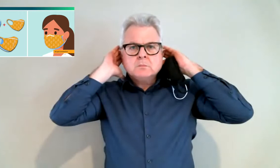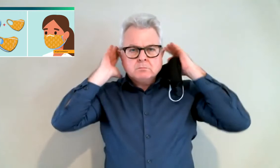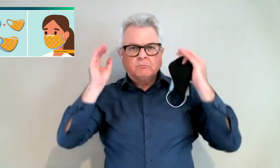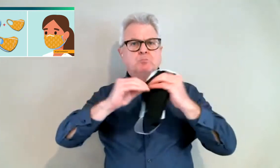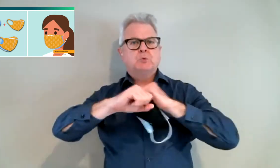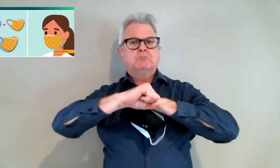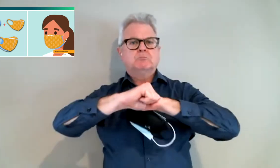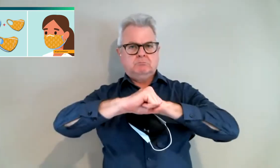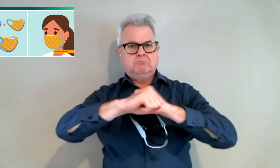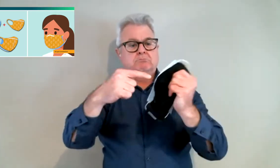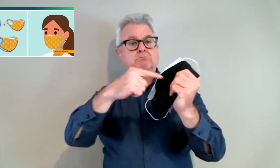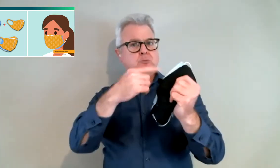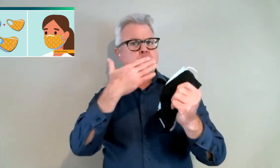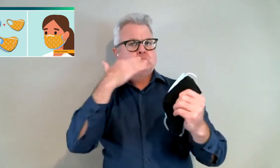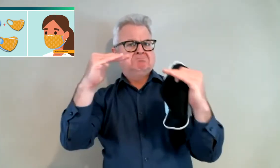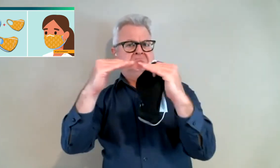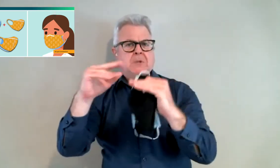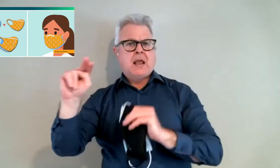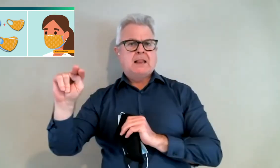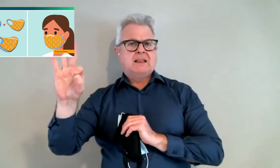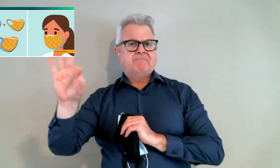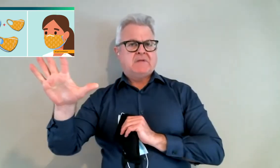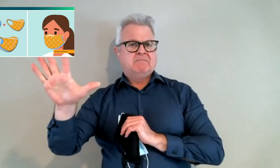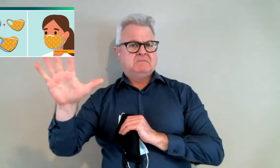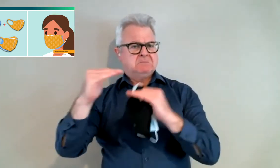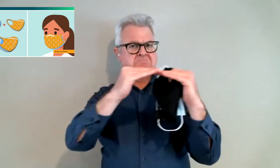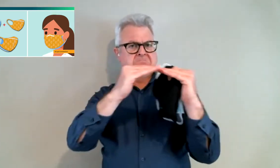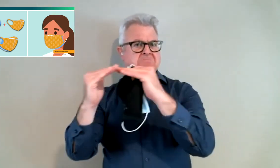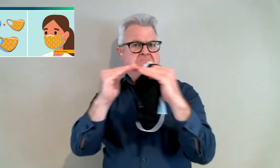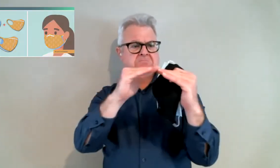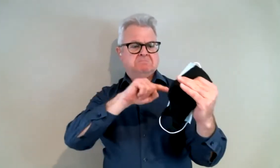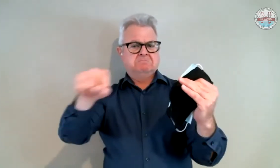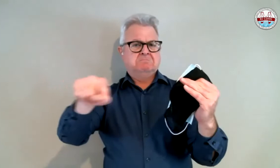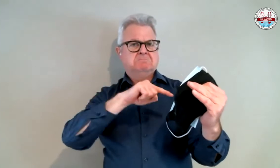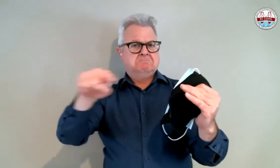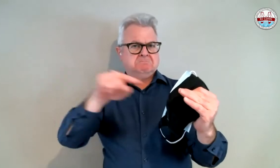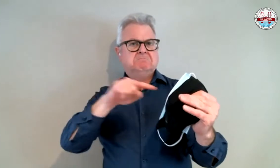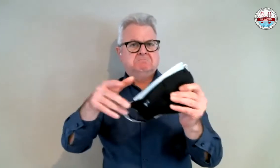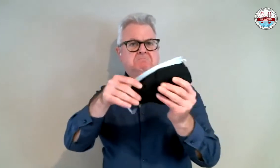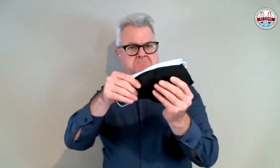disposable mask. That'll give you just as much protection as an N95.